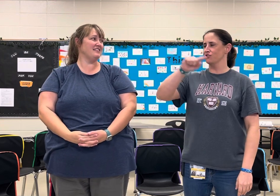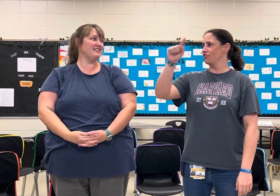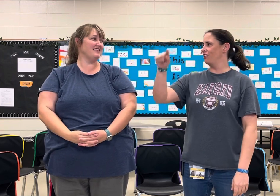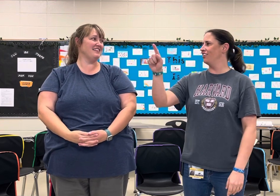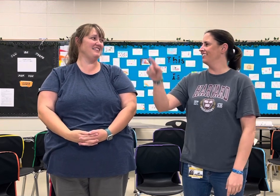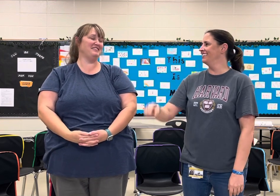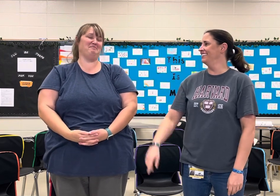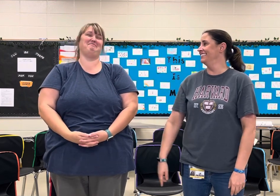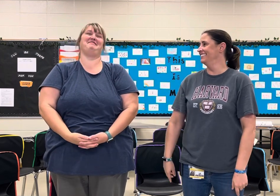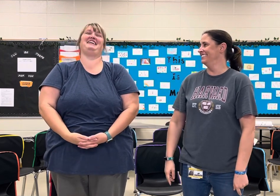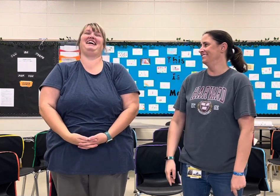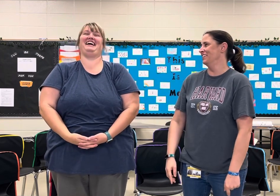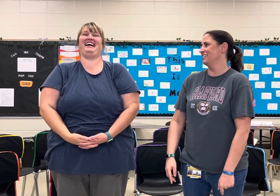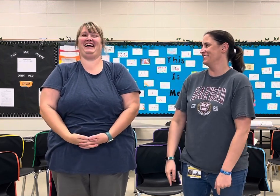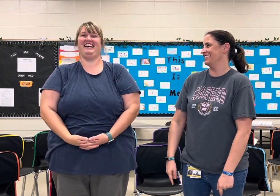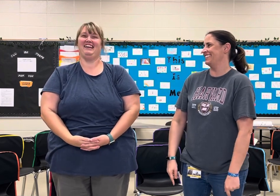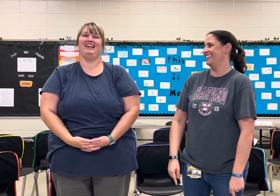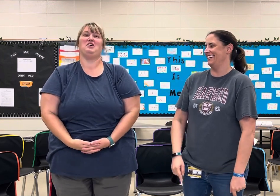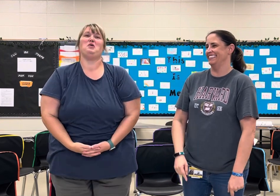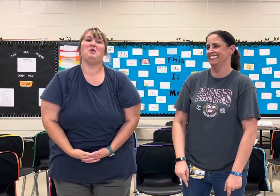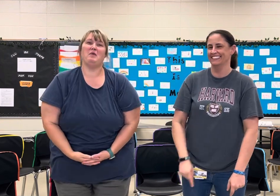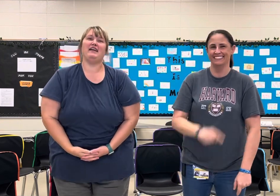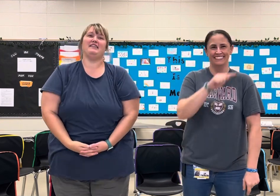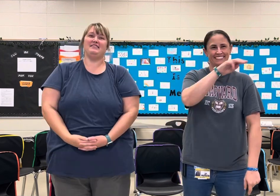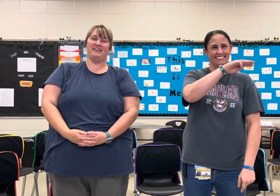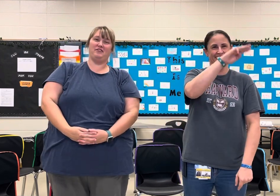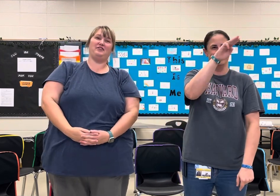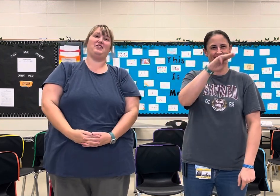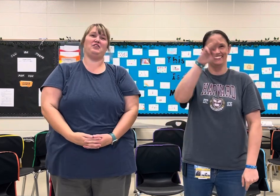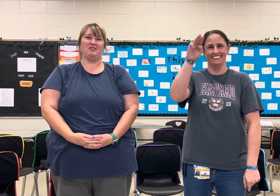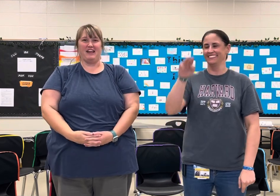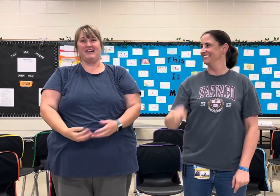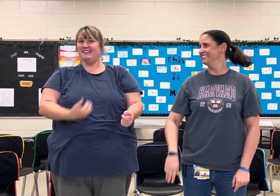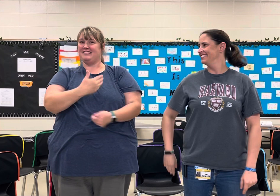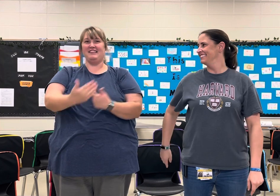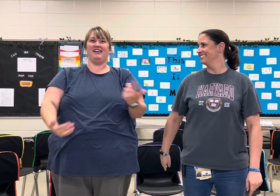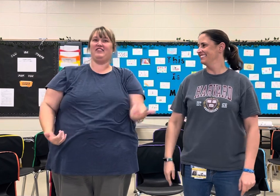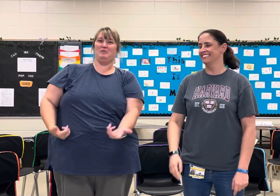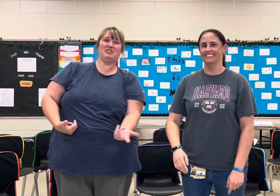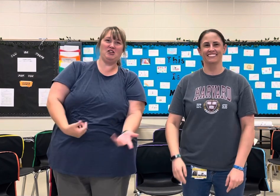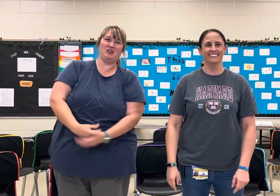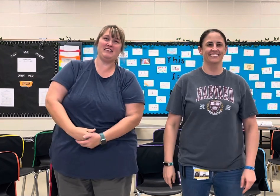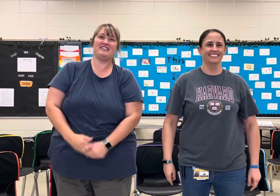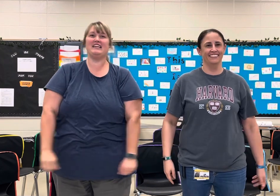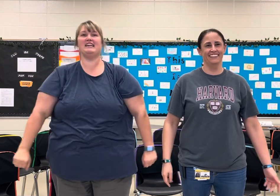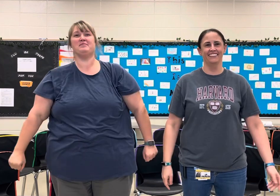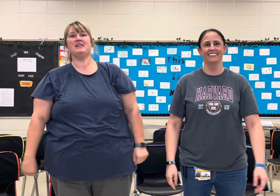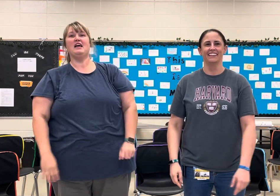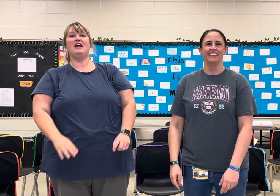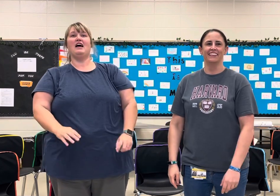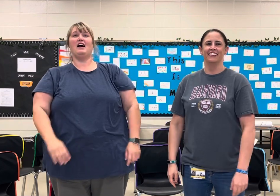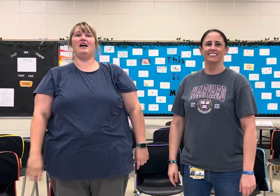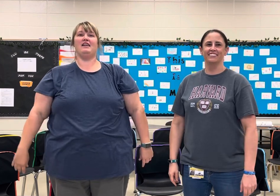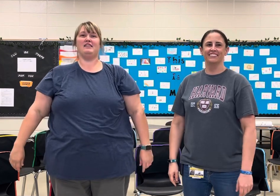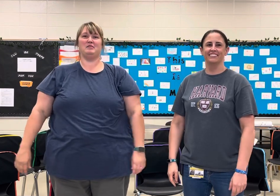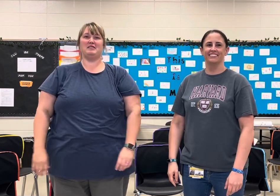draw. I was a kid. Well, if you're like us and not very much an artist. Number